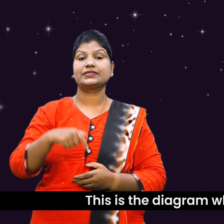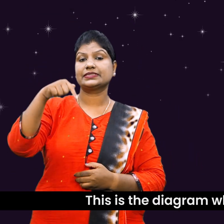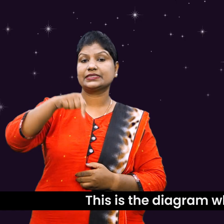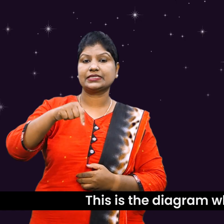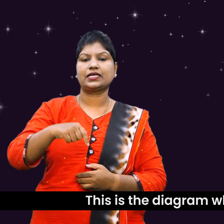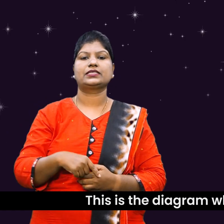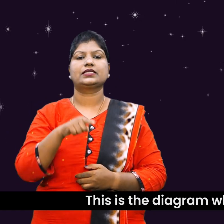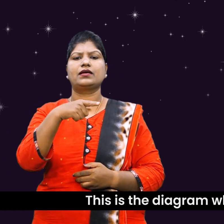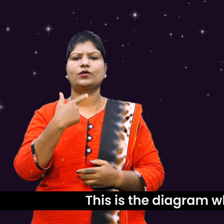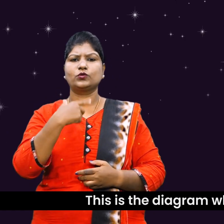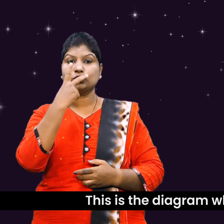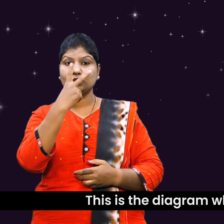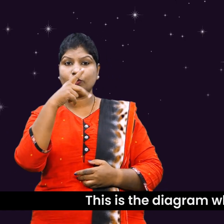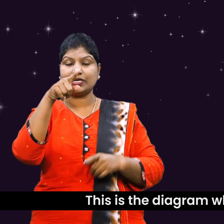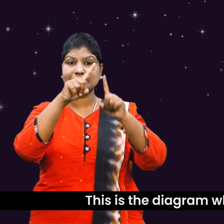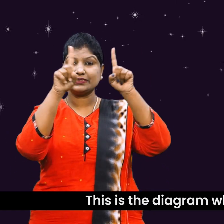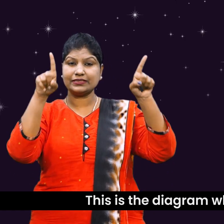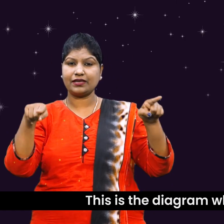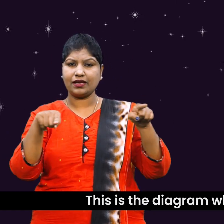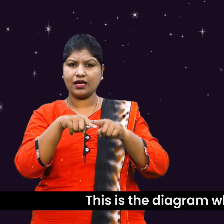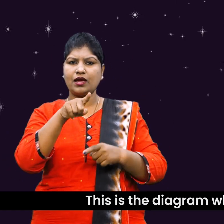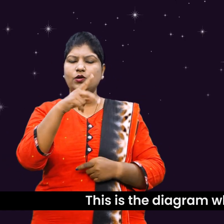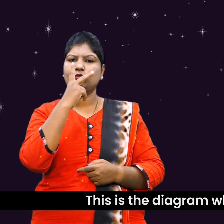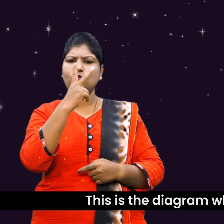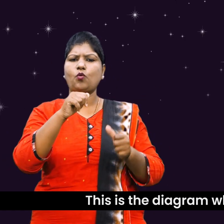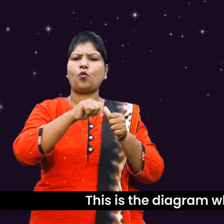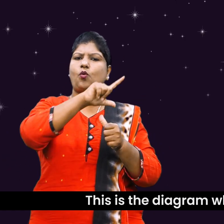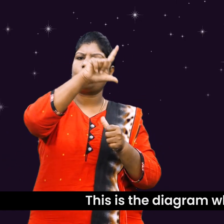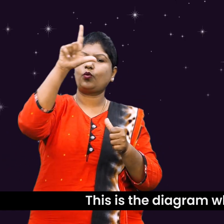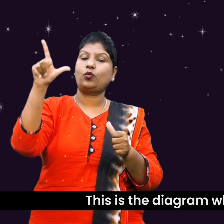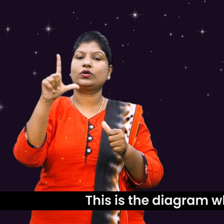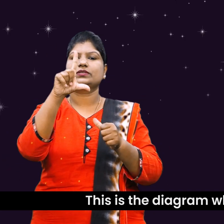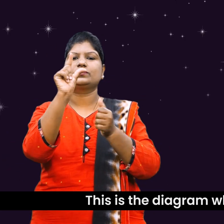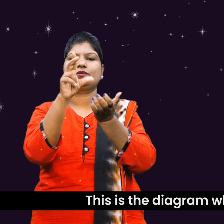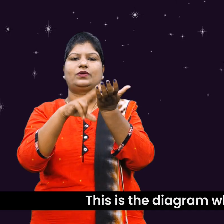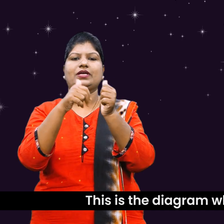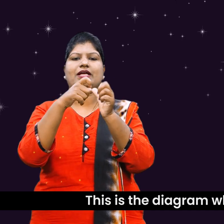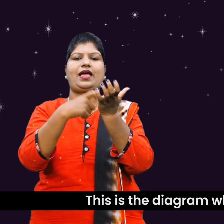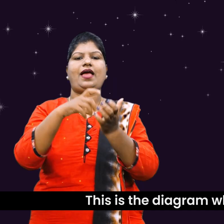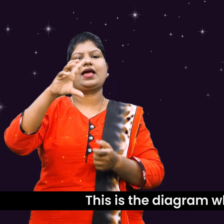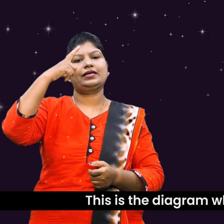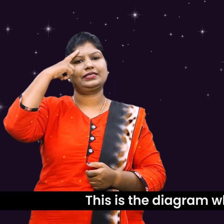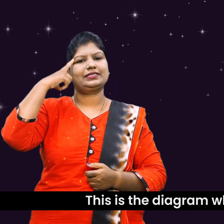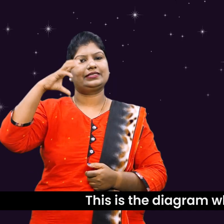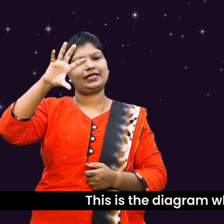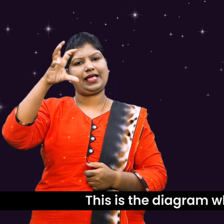This is the diagram where you can see all lunar eclipse.